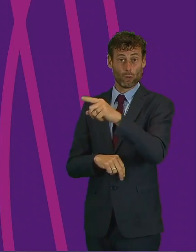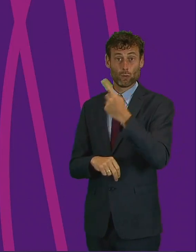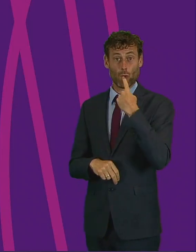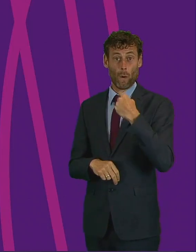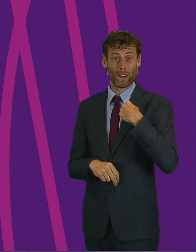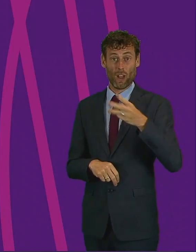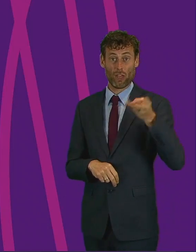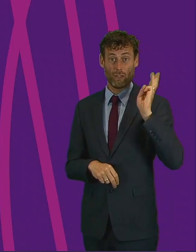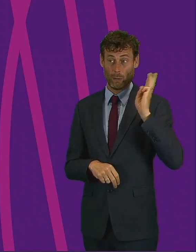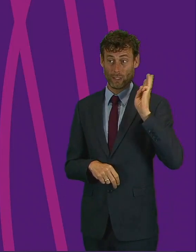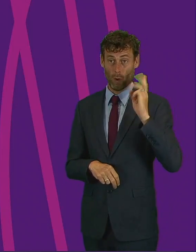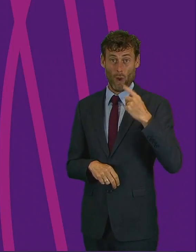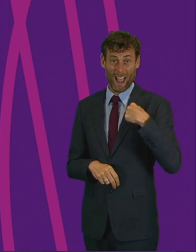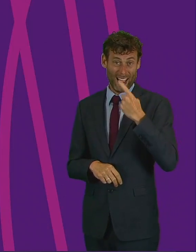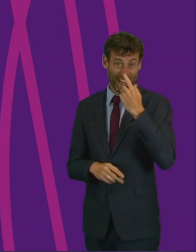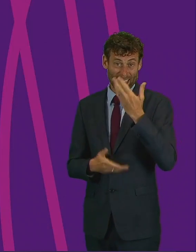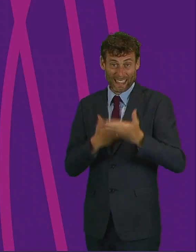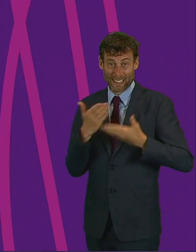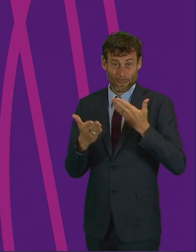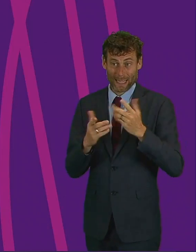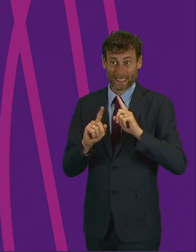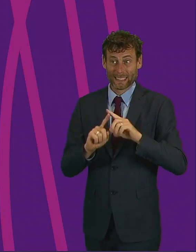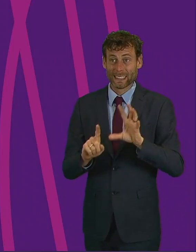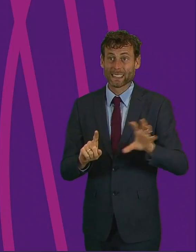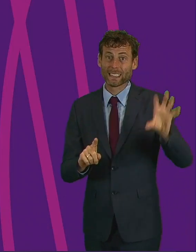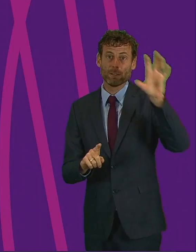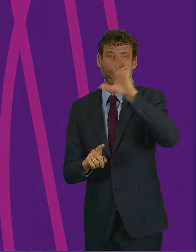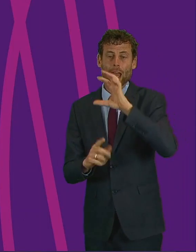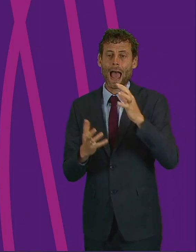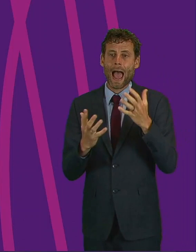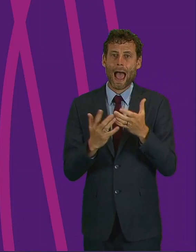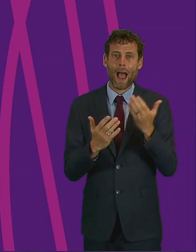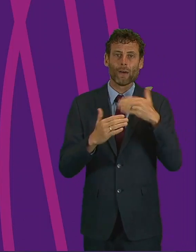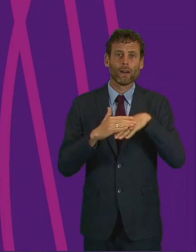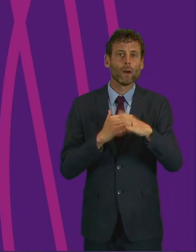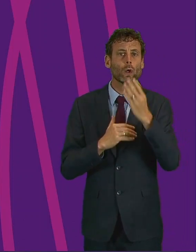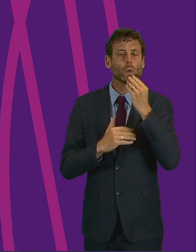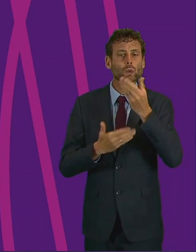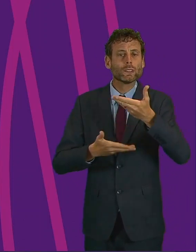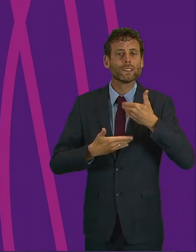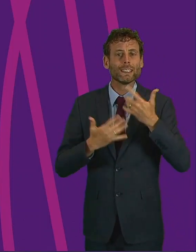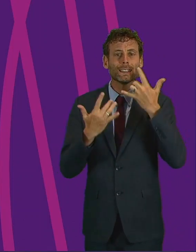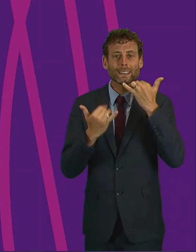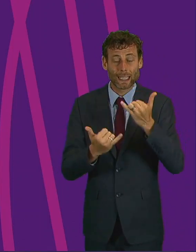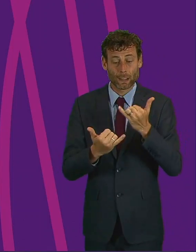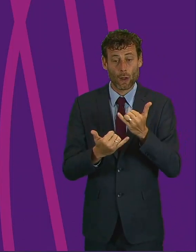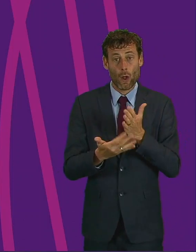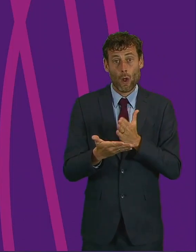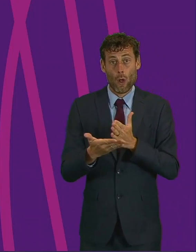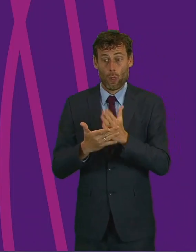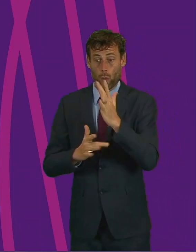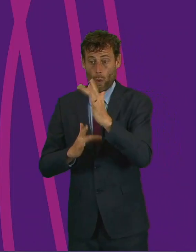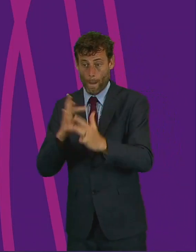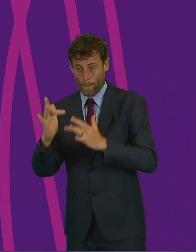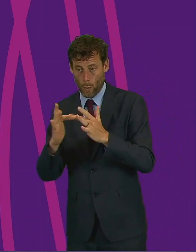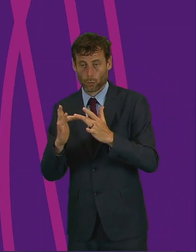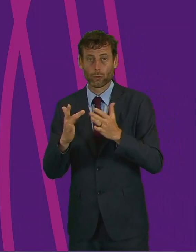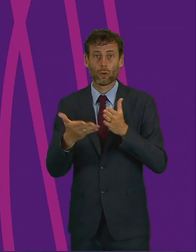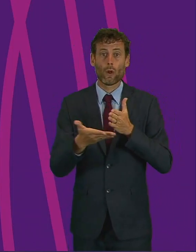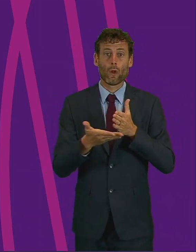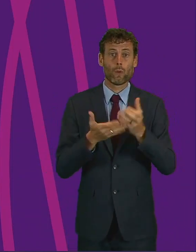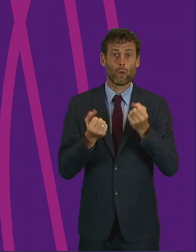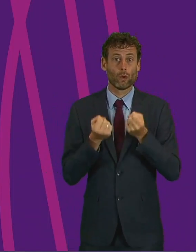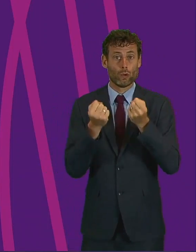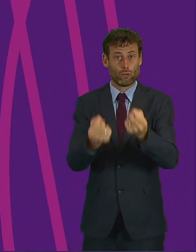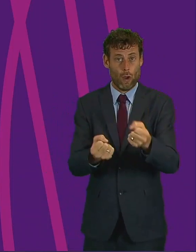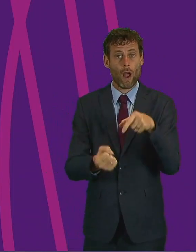I could have explained the differences between the different strands of access to testing. The testing through the portal and through the drive-through centres is principally